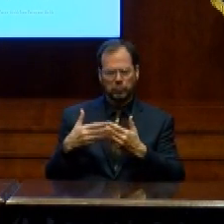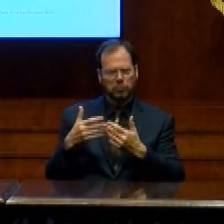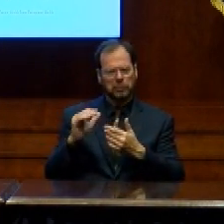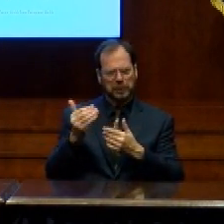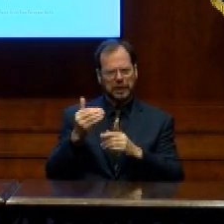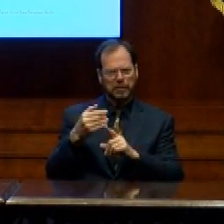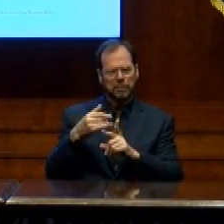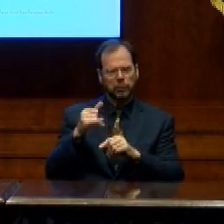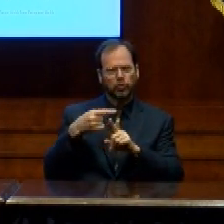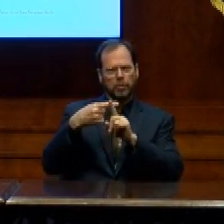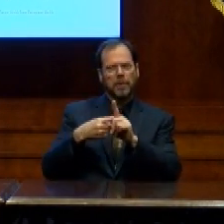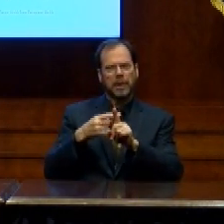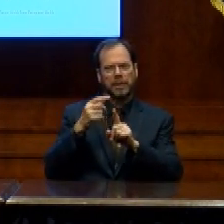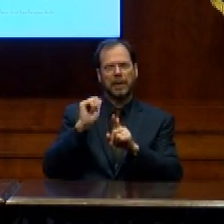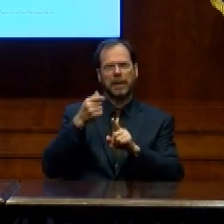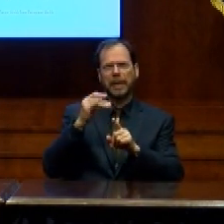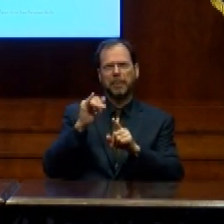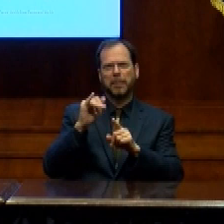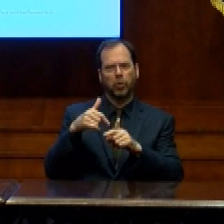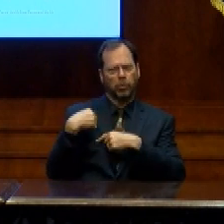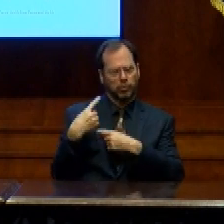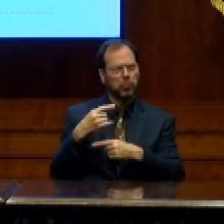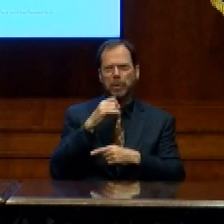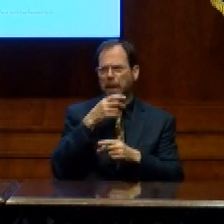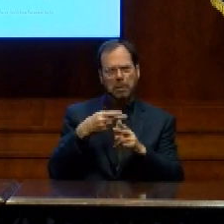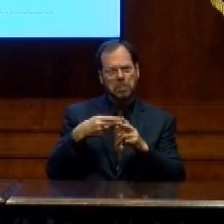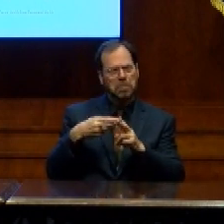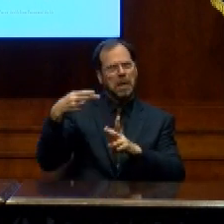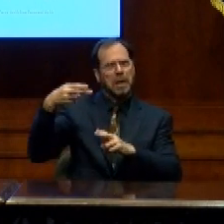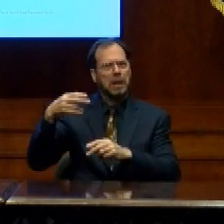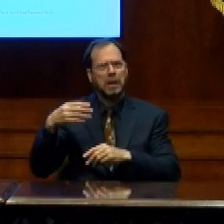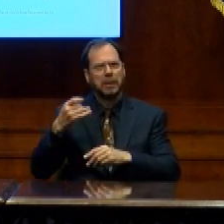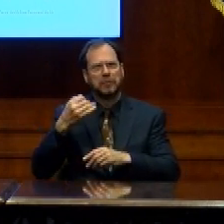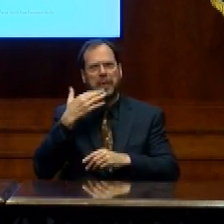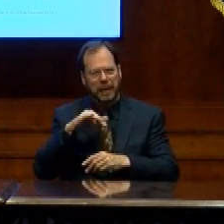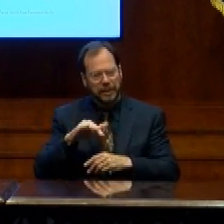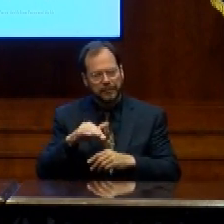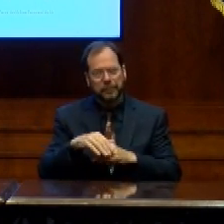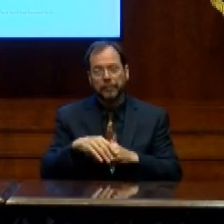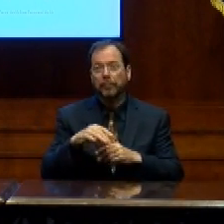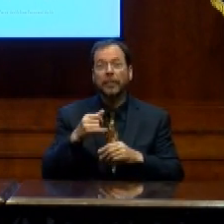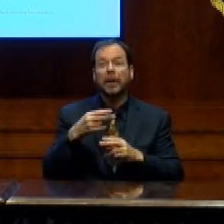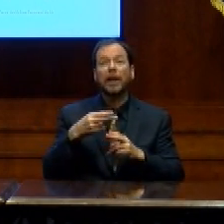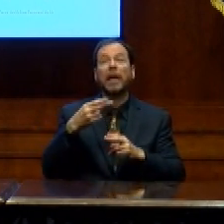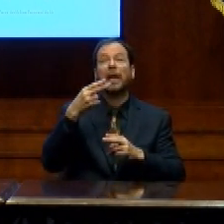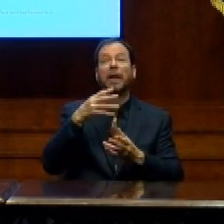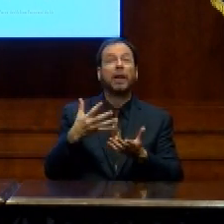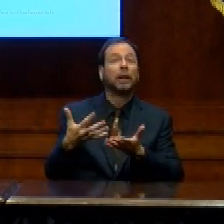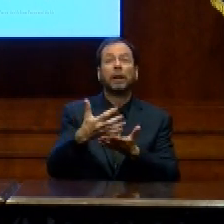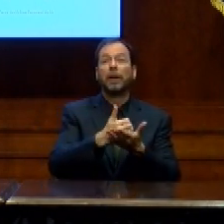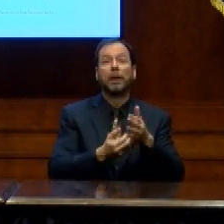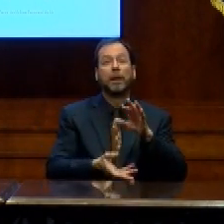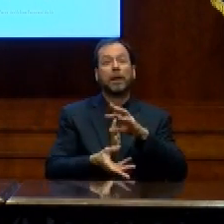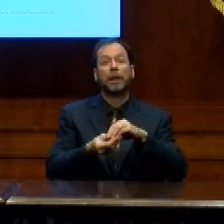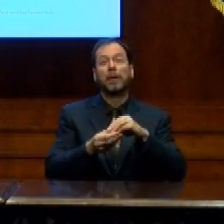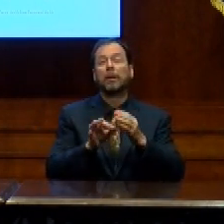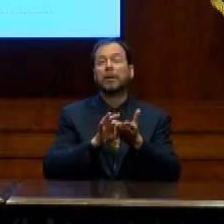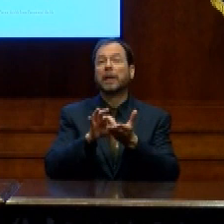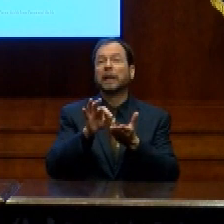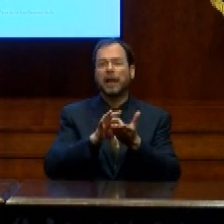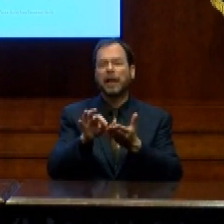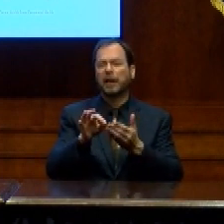almost the month of April has not been going up too much. It's been the high daily number count has